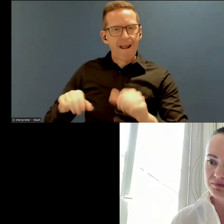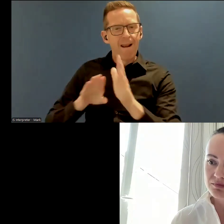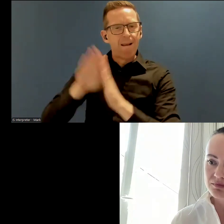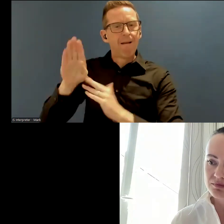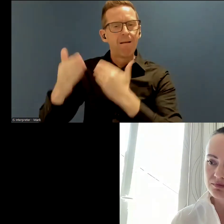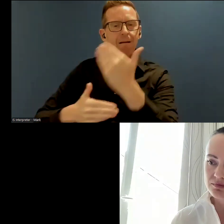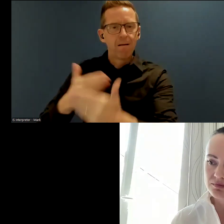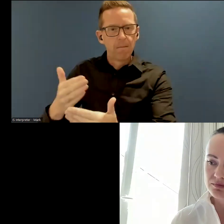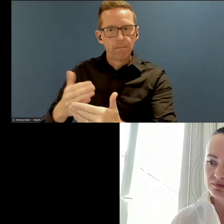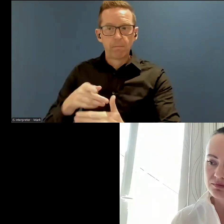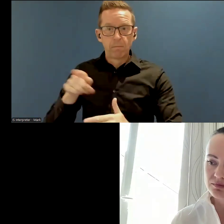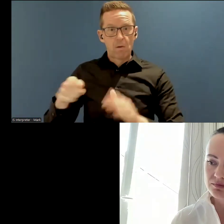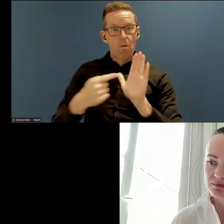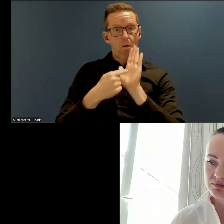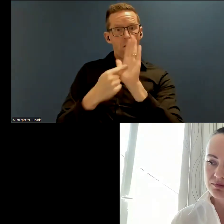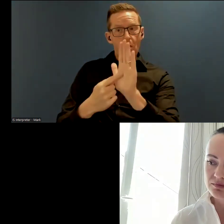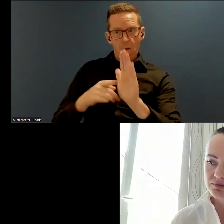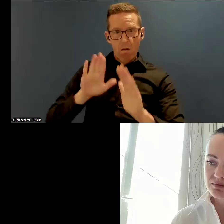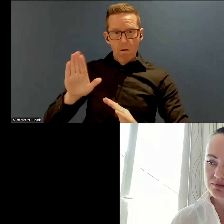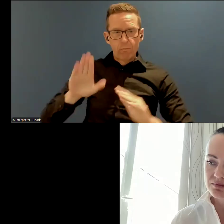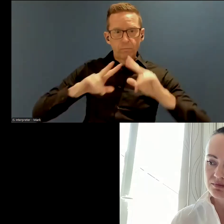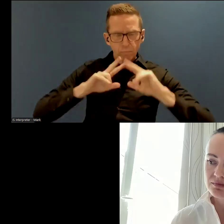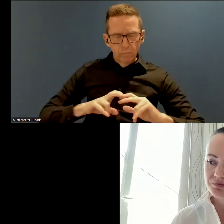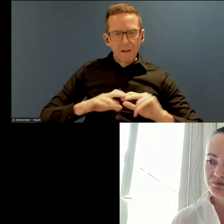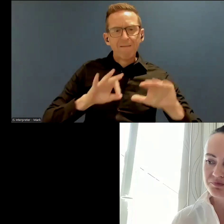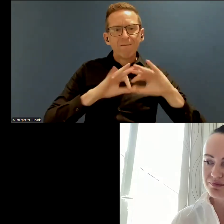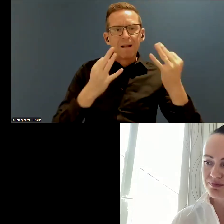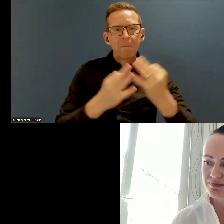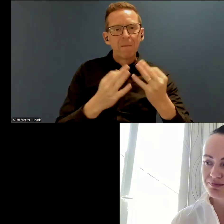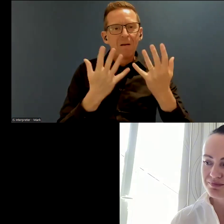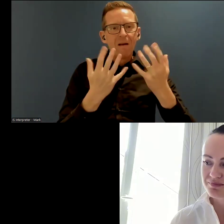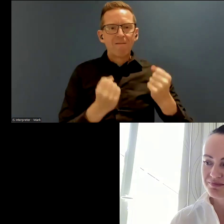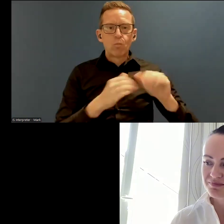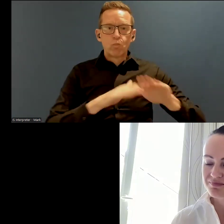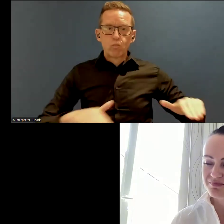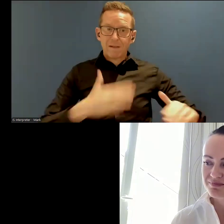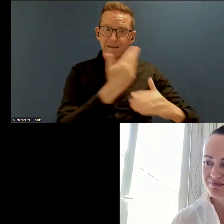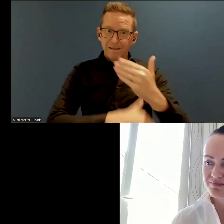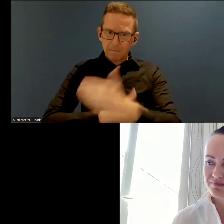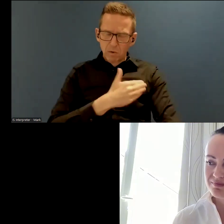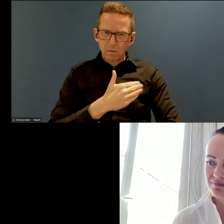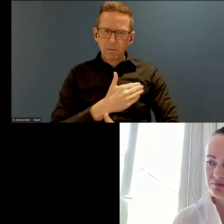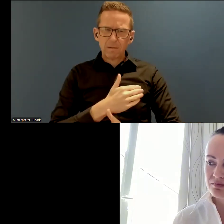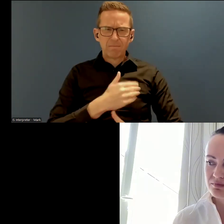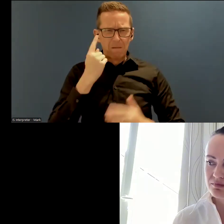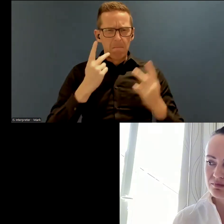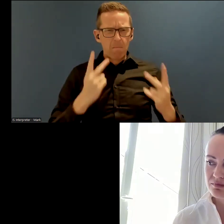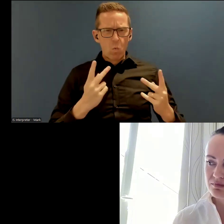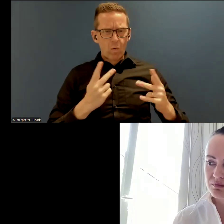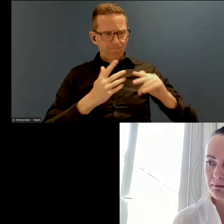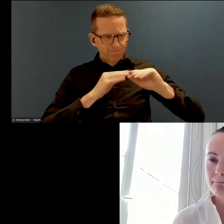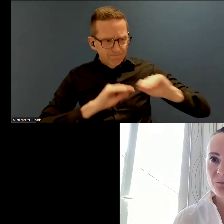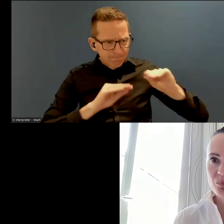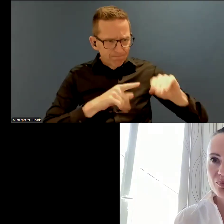of families which have children with disabilities and raising these children in the situations